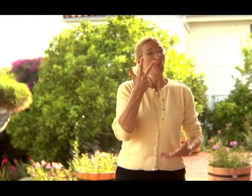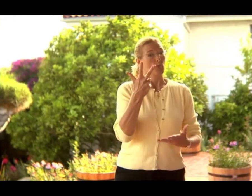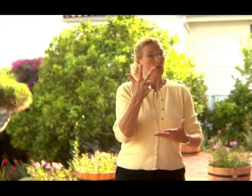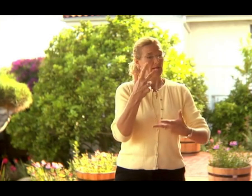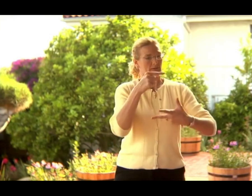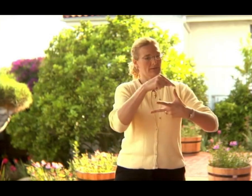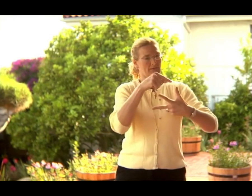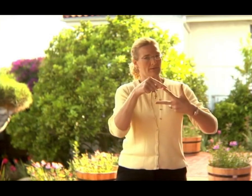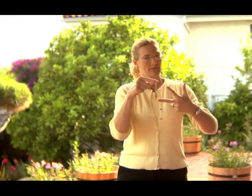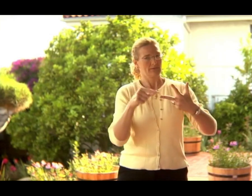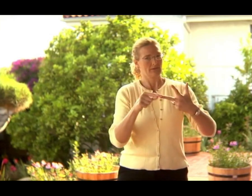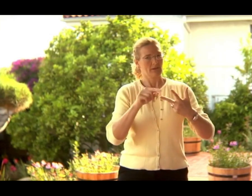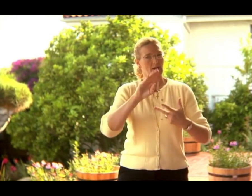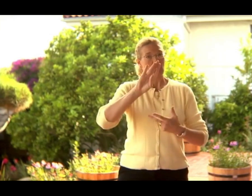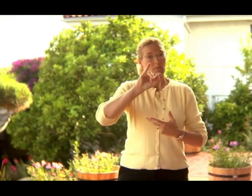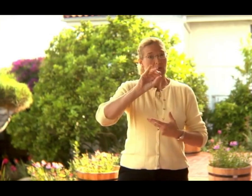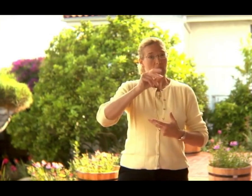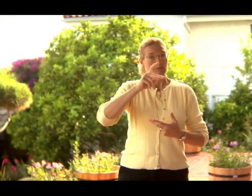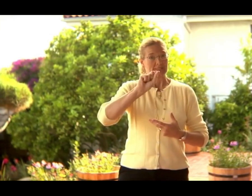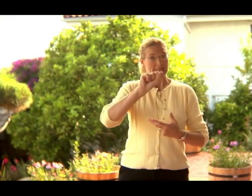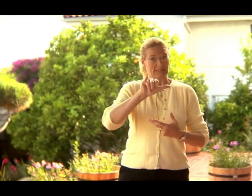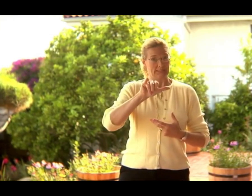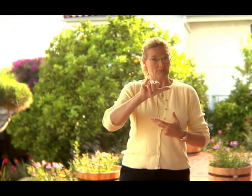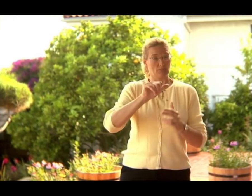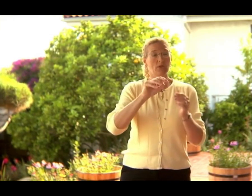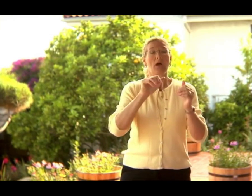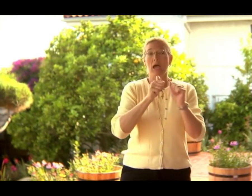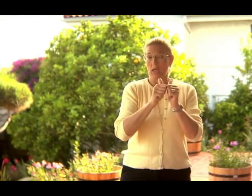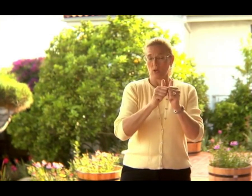There are a few ways doctors can take a sample of your skin.